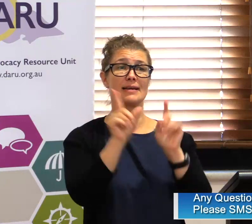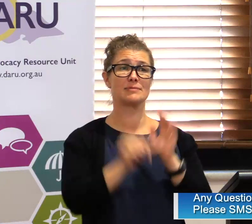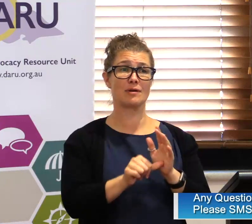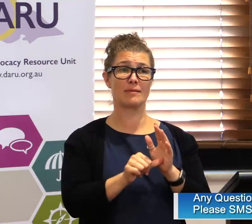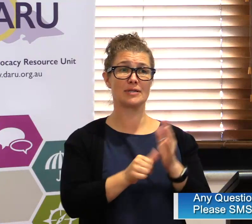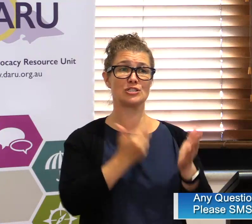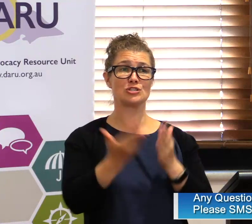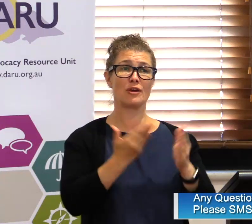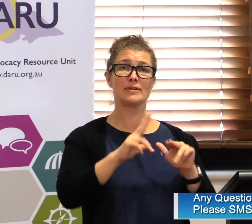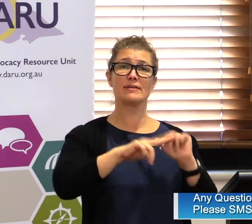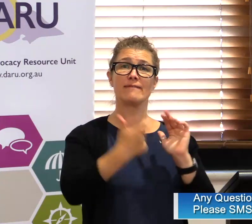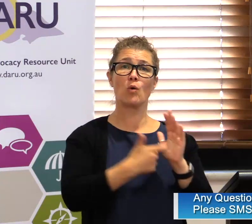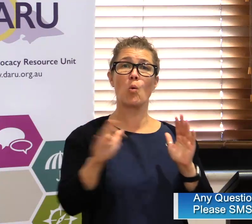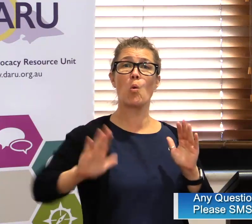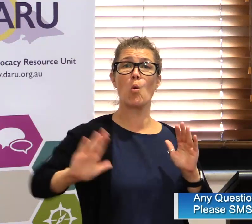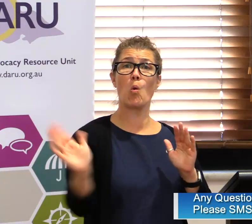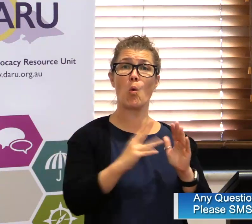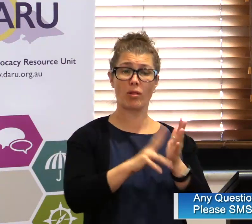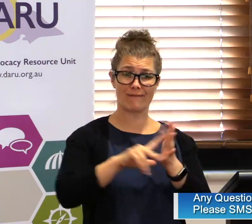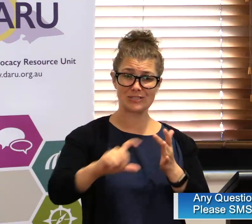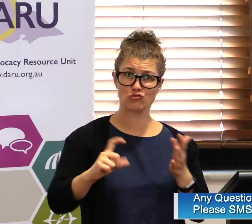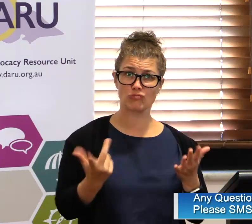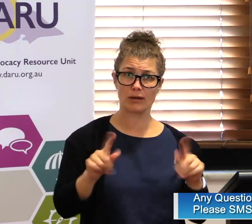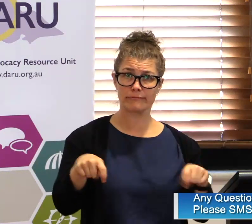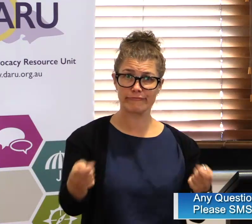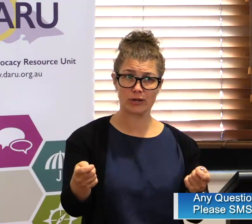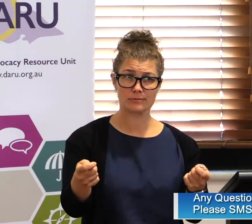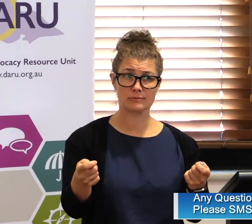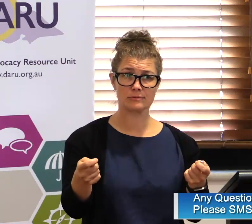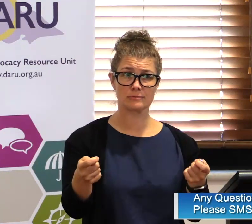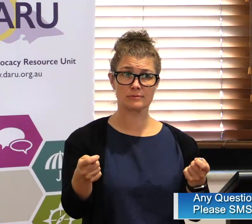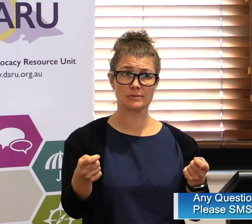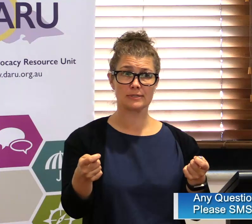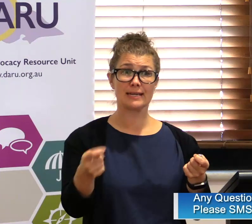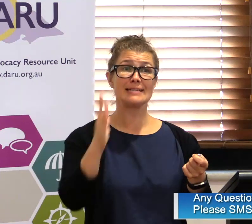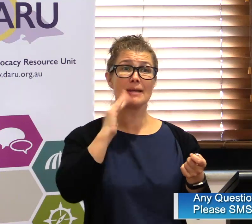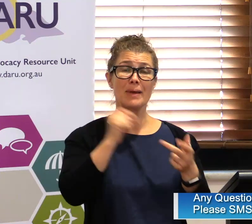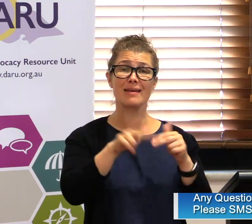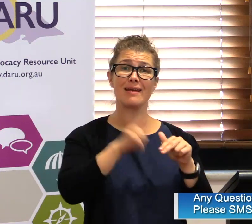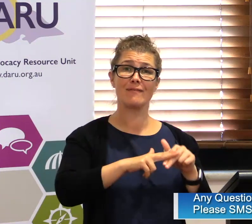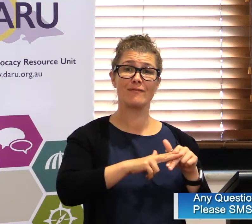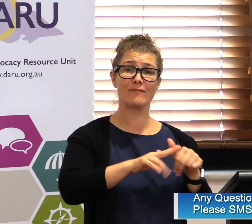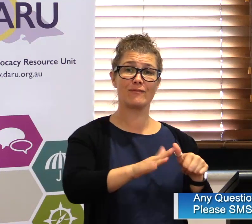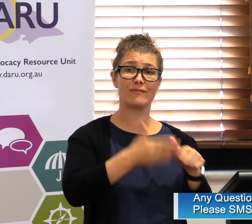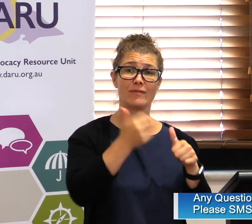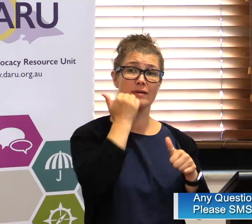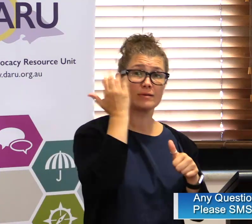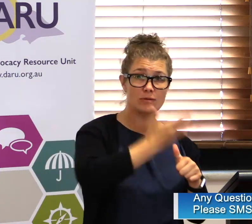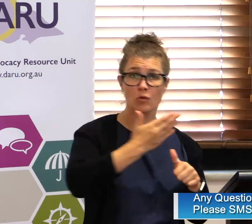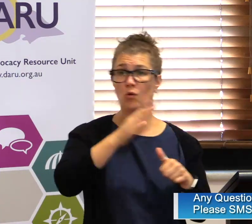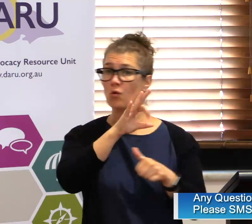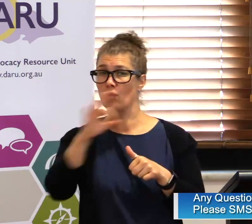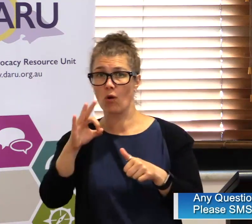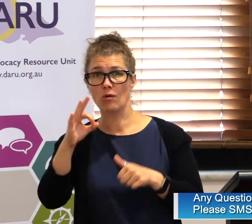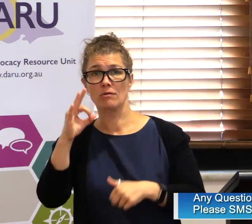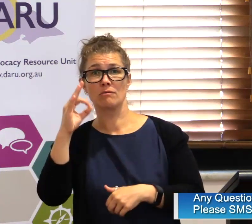time, for all of Victorians, we provide a service, whether they're from any cultural